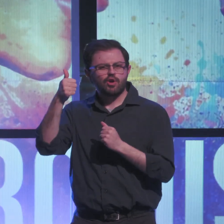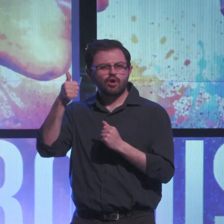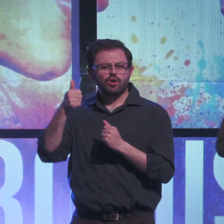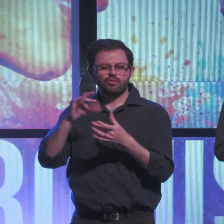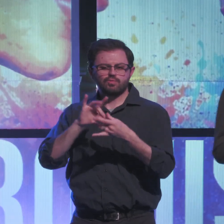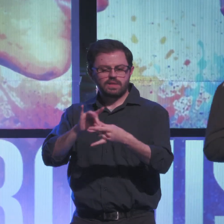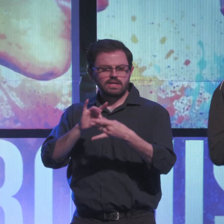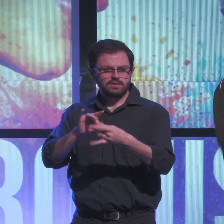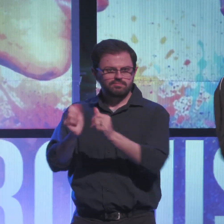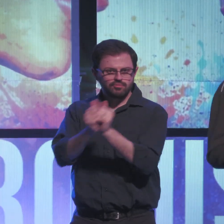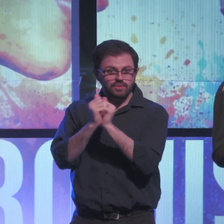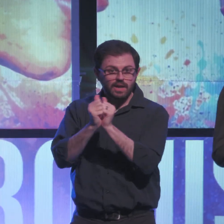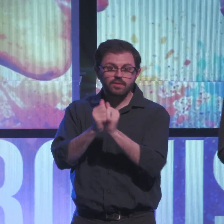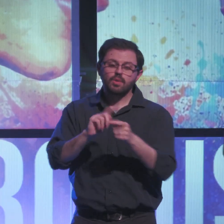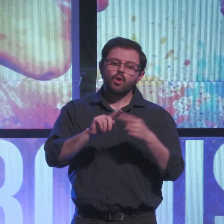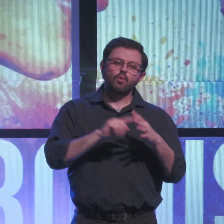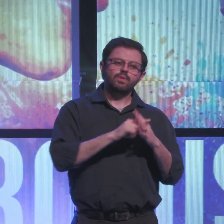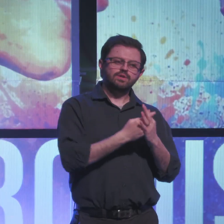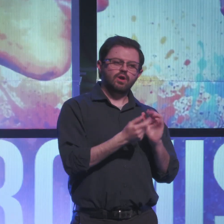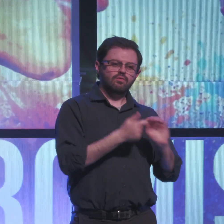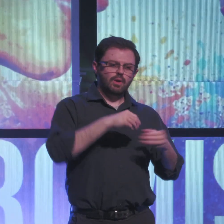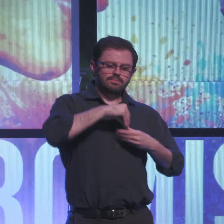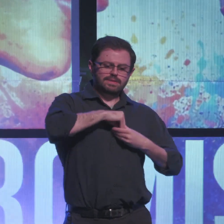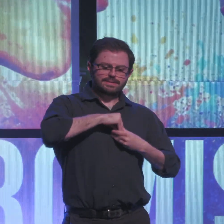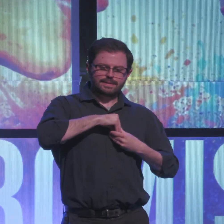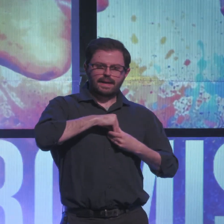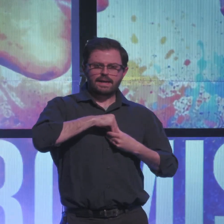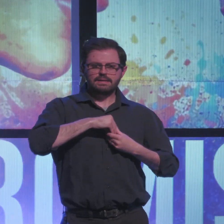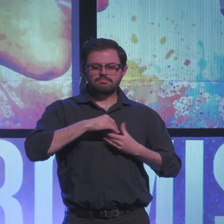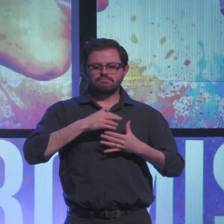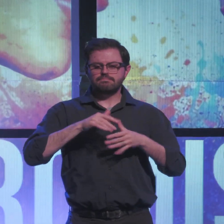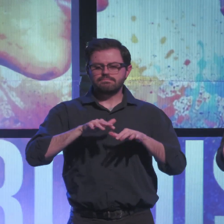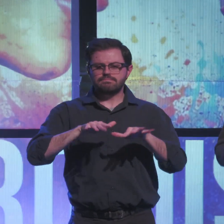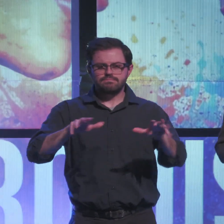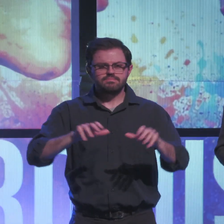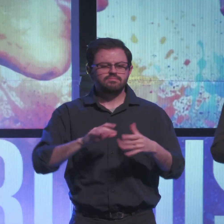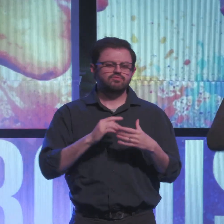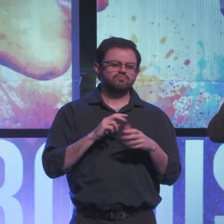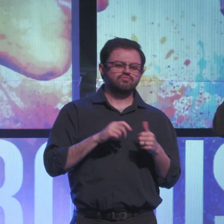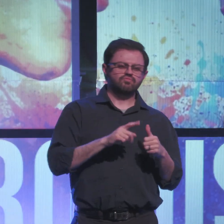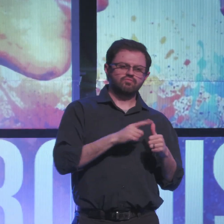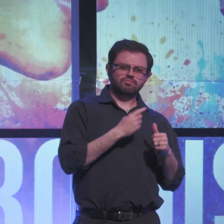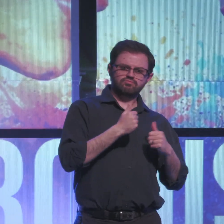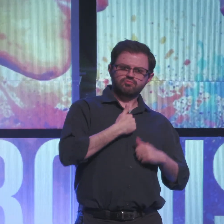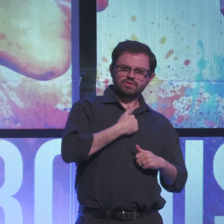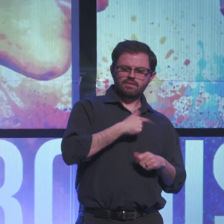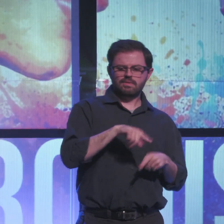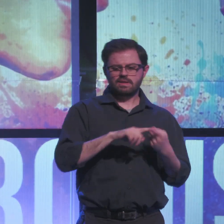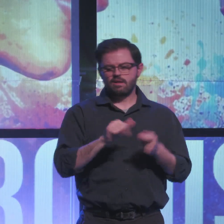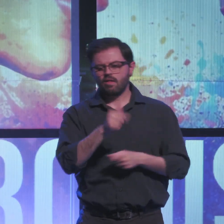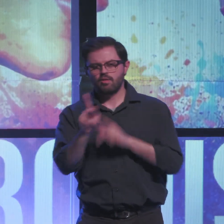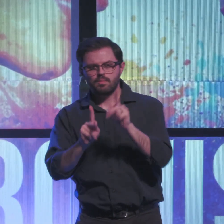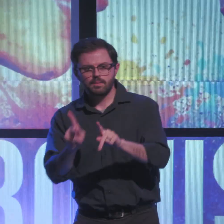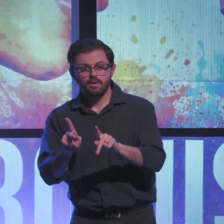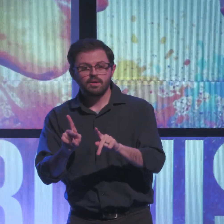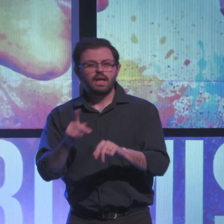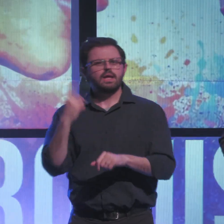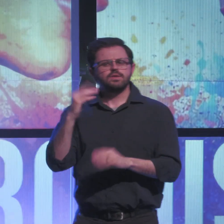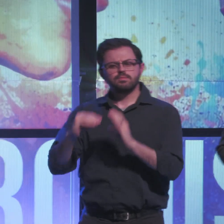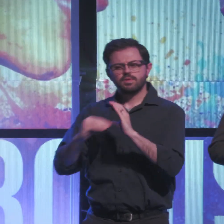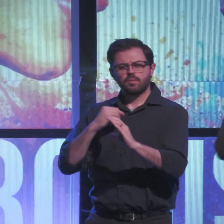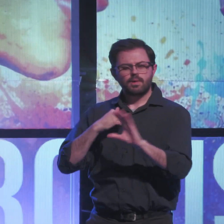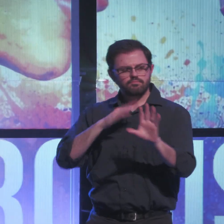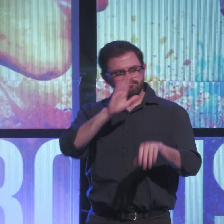inside out, okay? Now, I have to give you a disclaimer because I got a great email from one of you all this week that said, hey, it's always good to